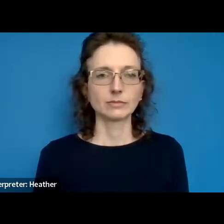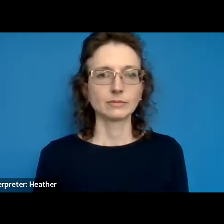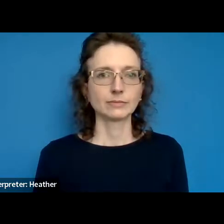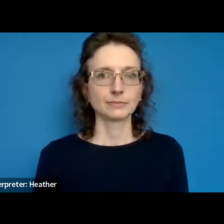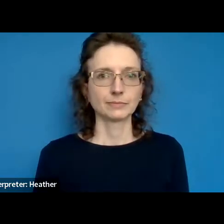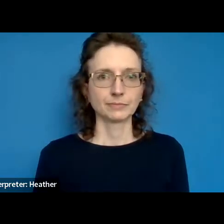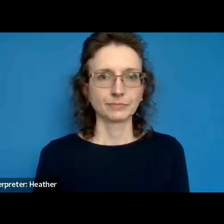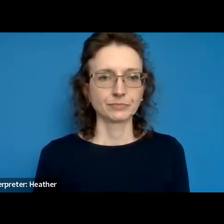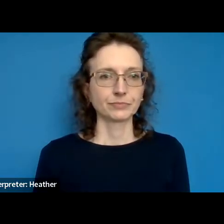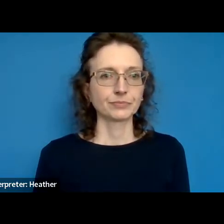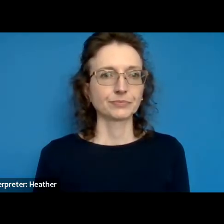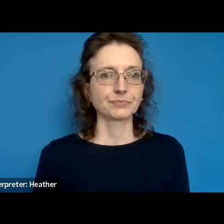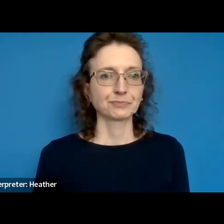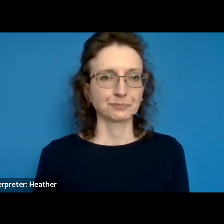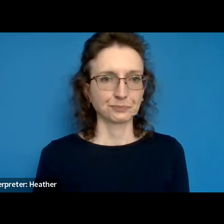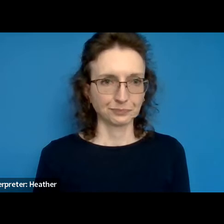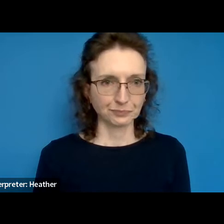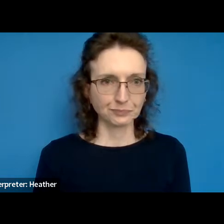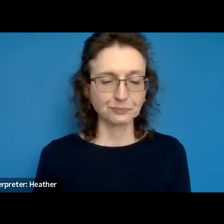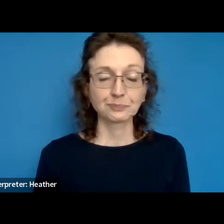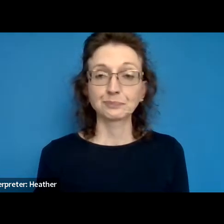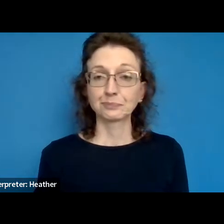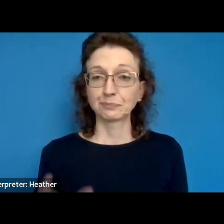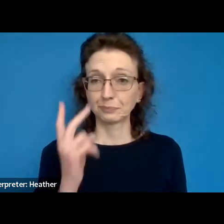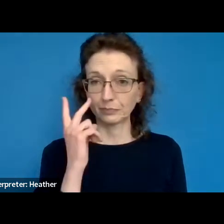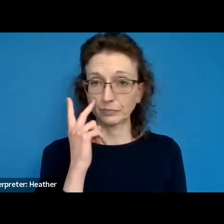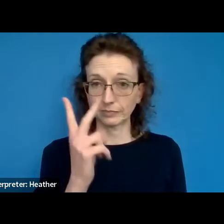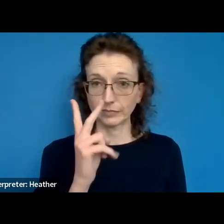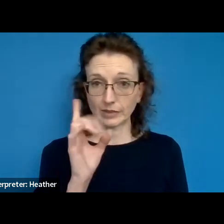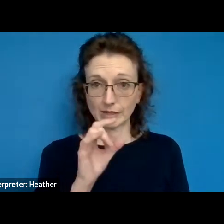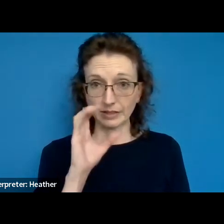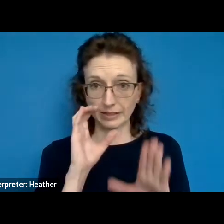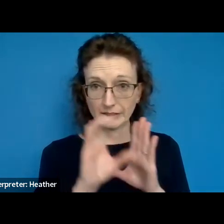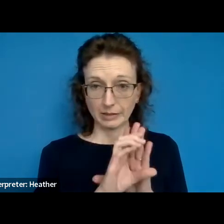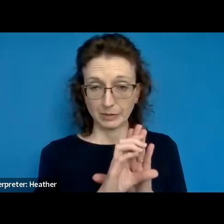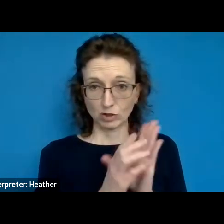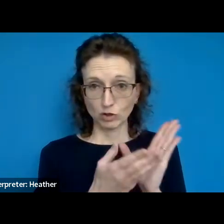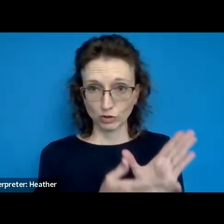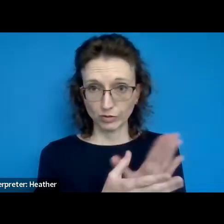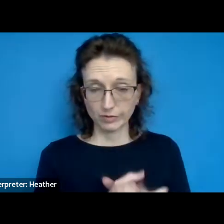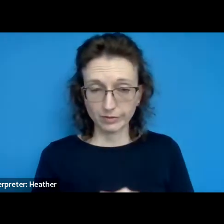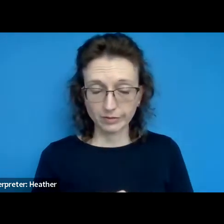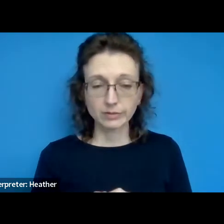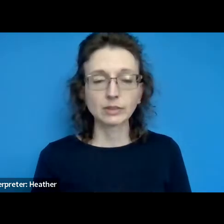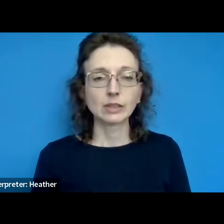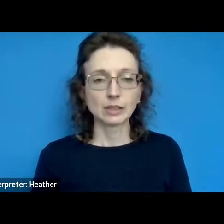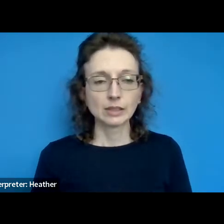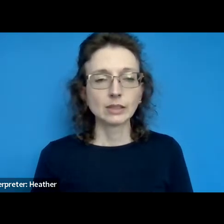Okay, so what I just showed you is that our